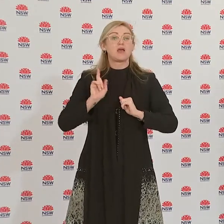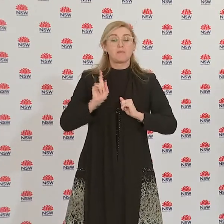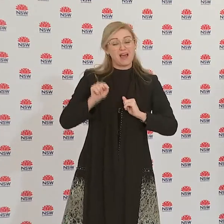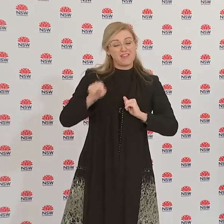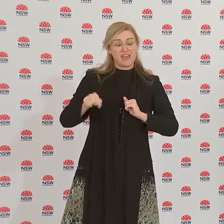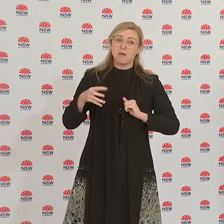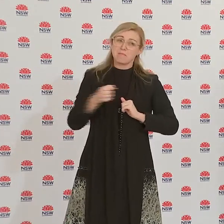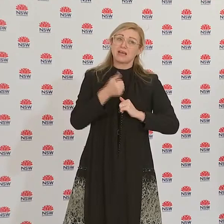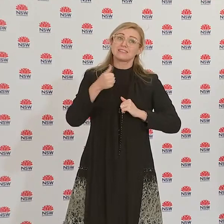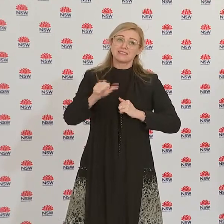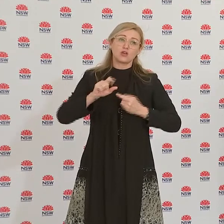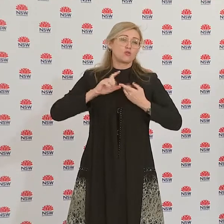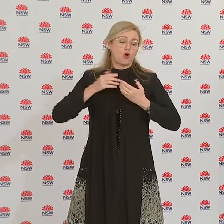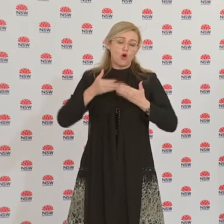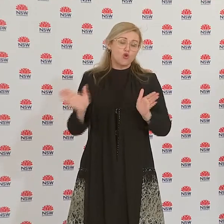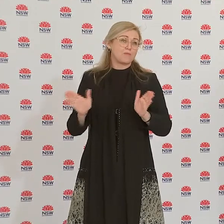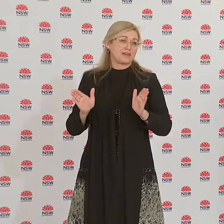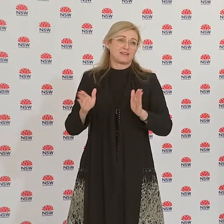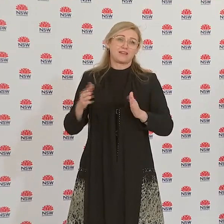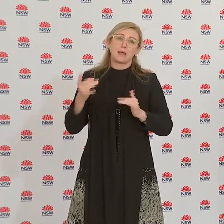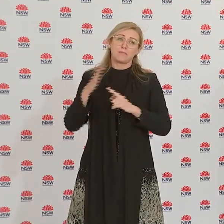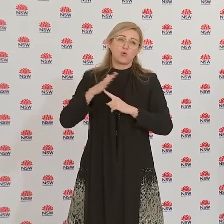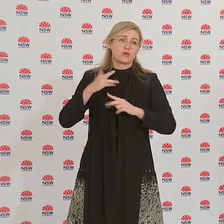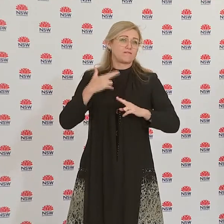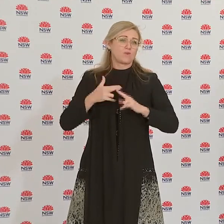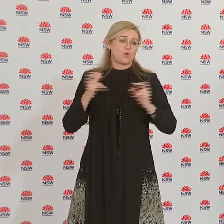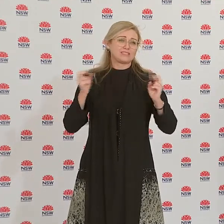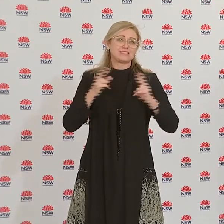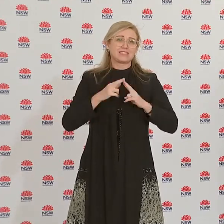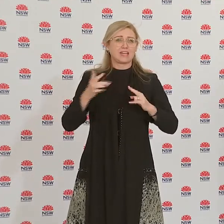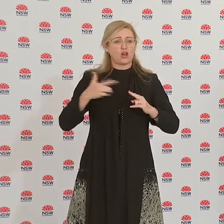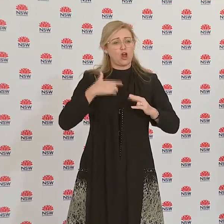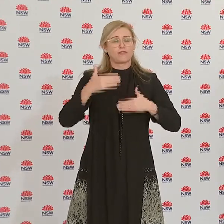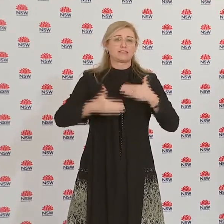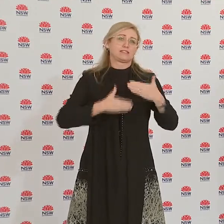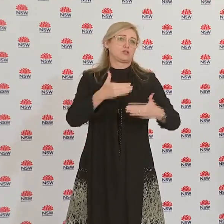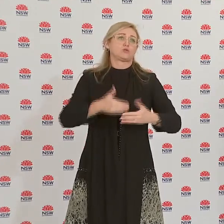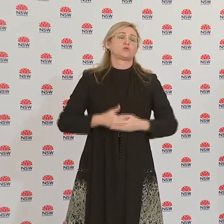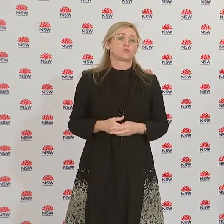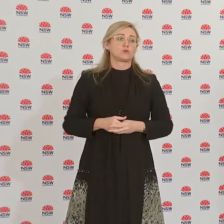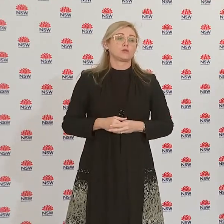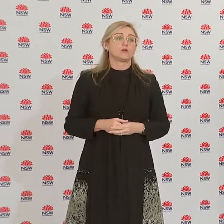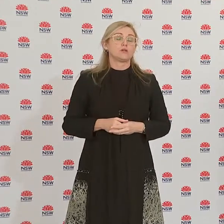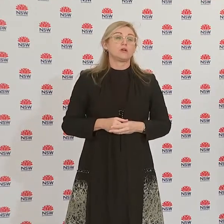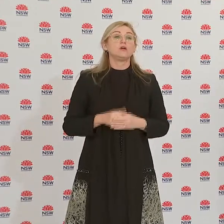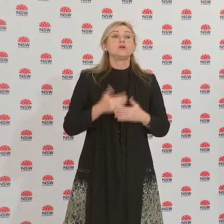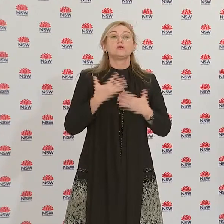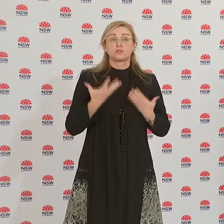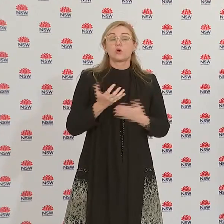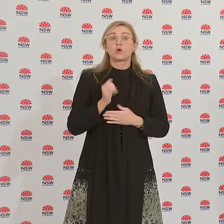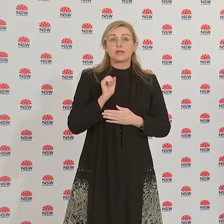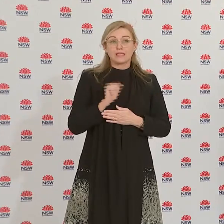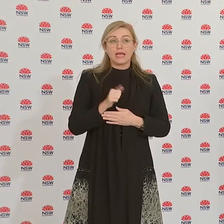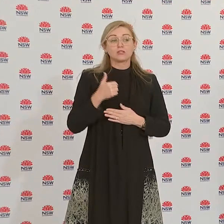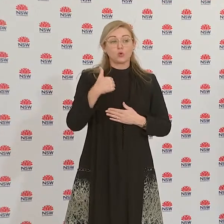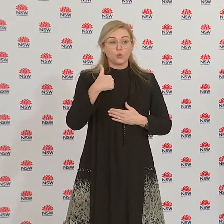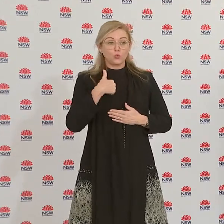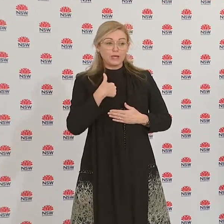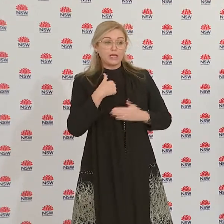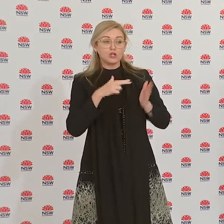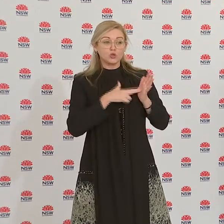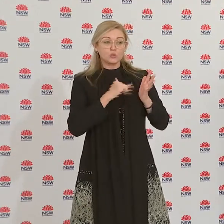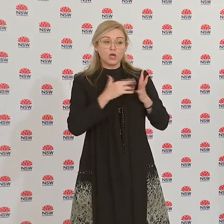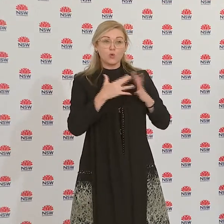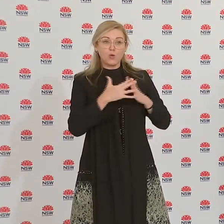do quite a lot of work in terms of finding out the close contacts on those big workplaces. So to some extent, this is a partnership with the